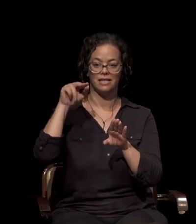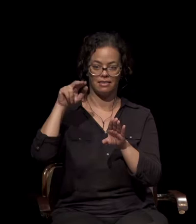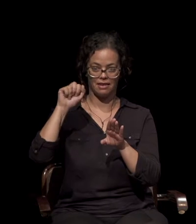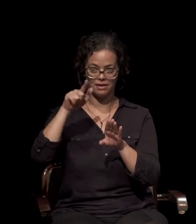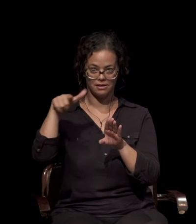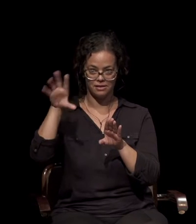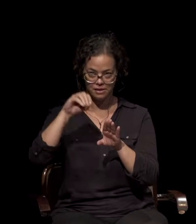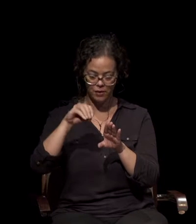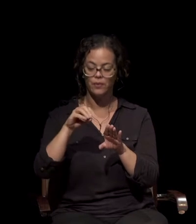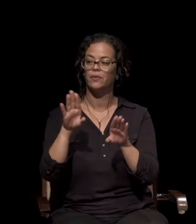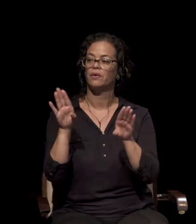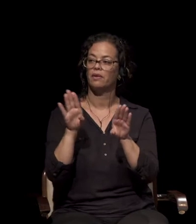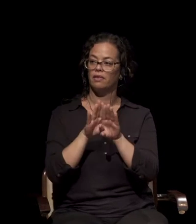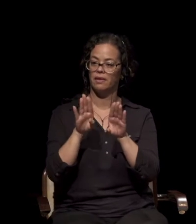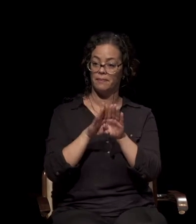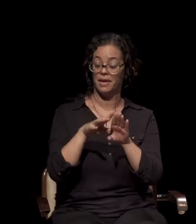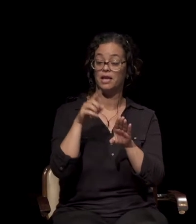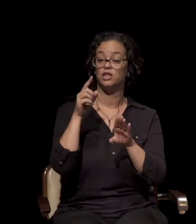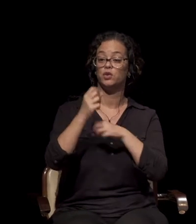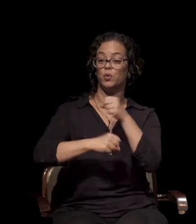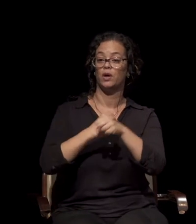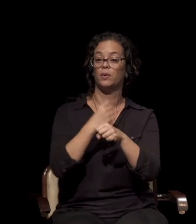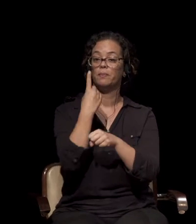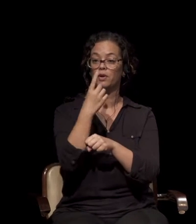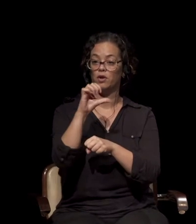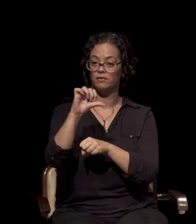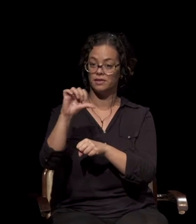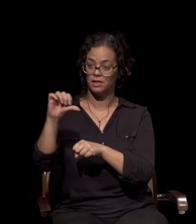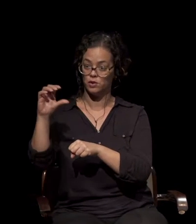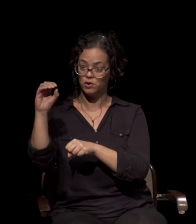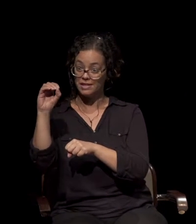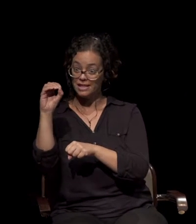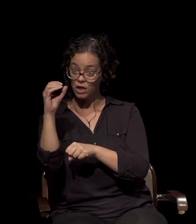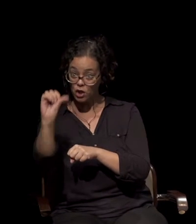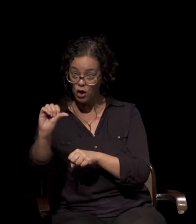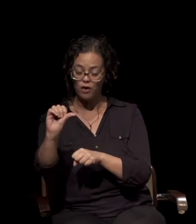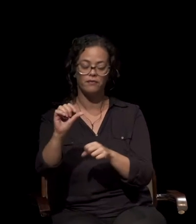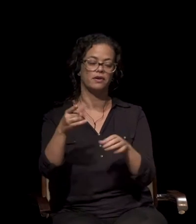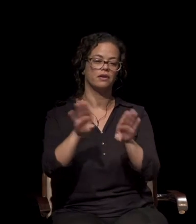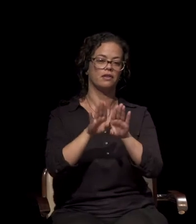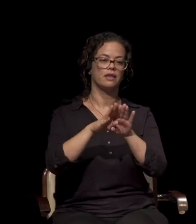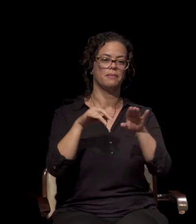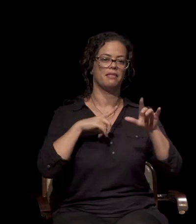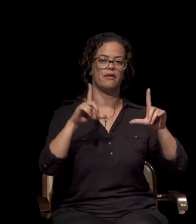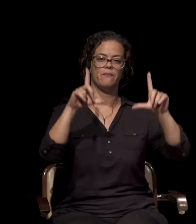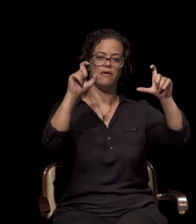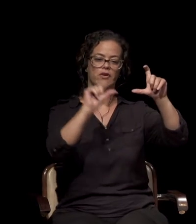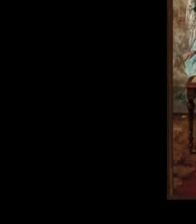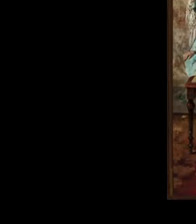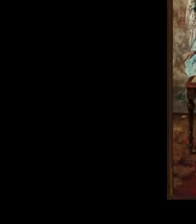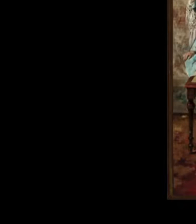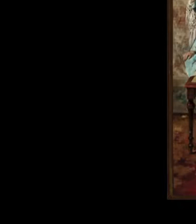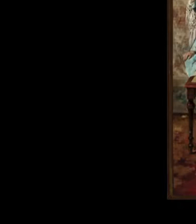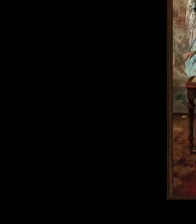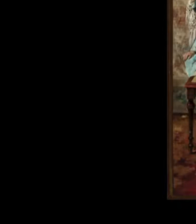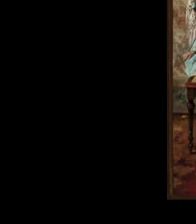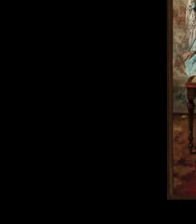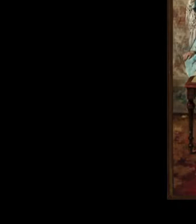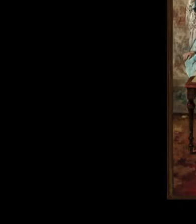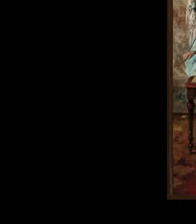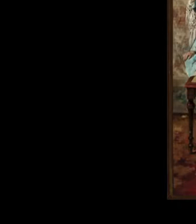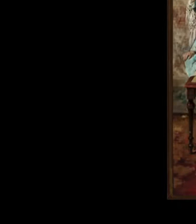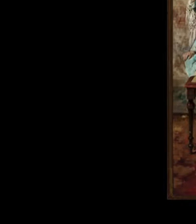from 1909, and an untitled photo from 2006 by Barbara Wagner.